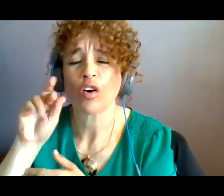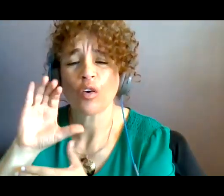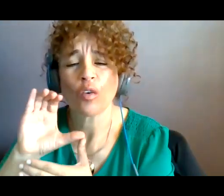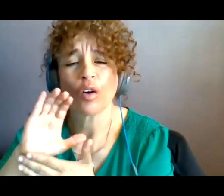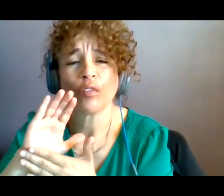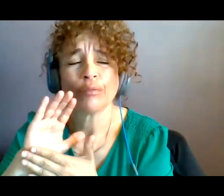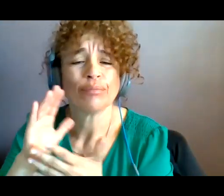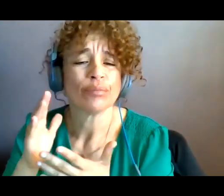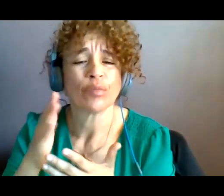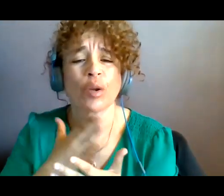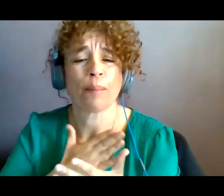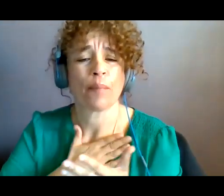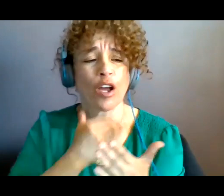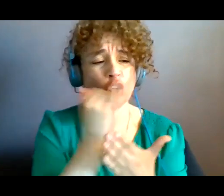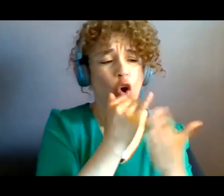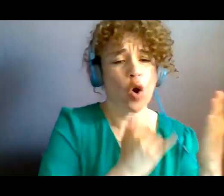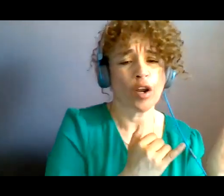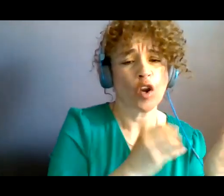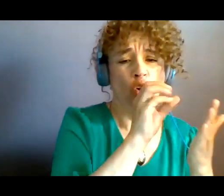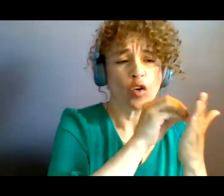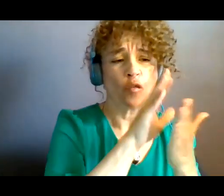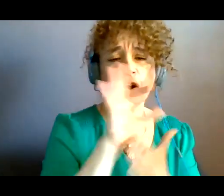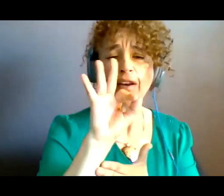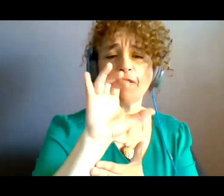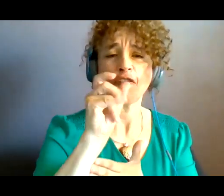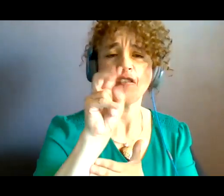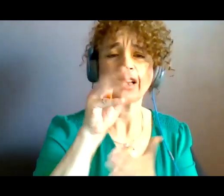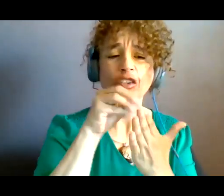terms of my art, which is writing fiction,